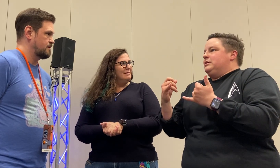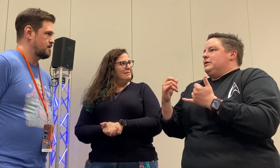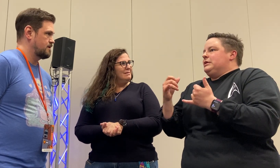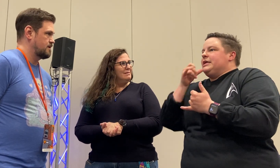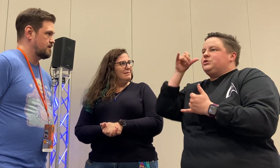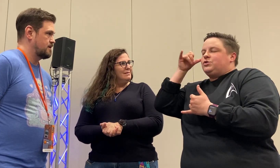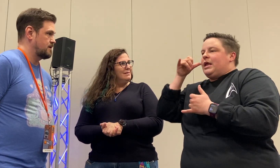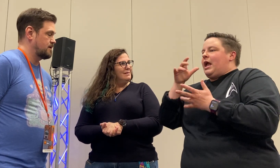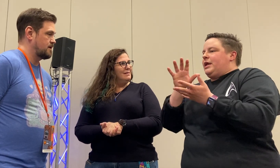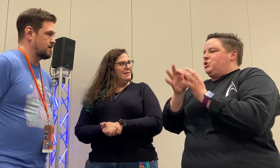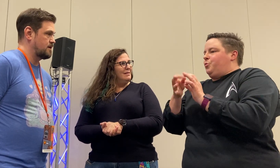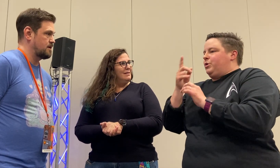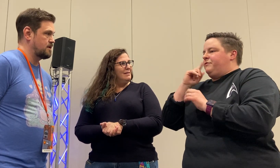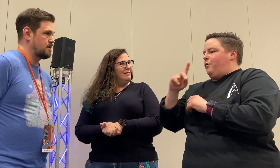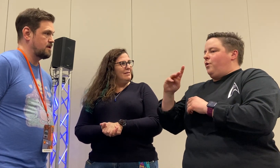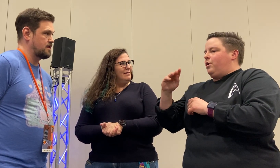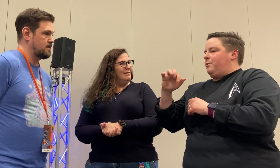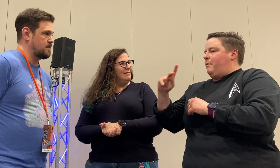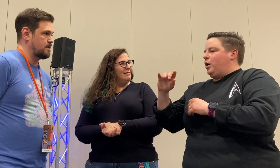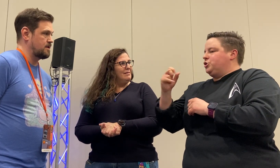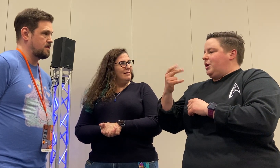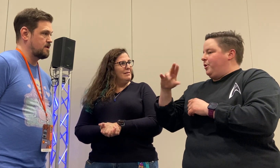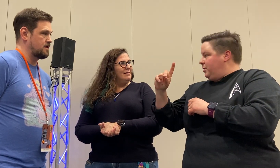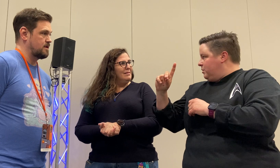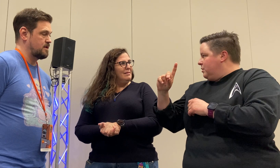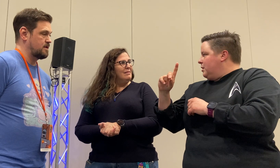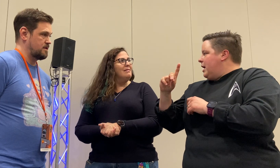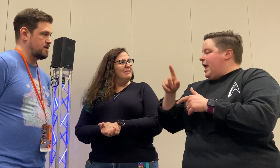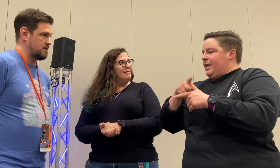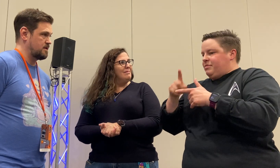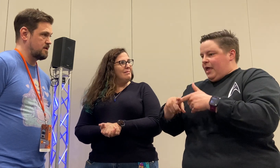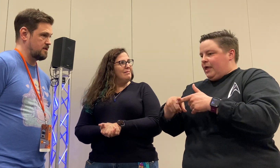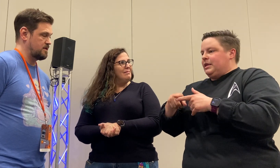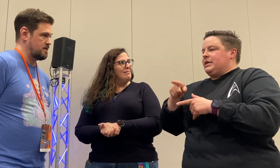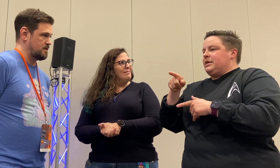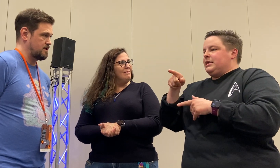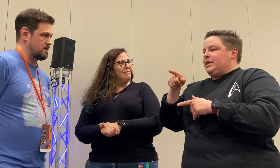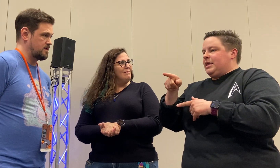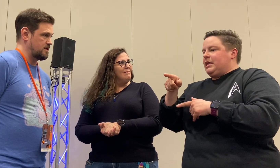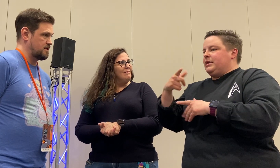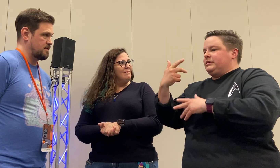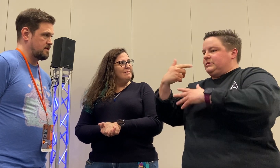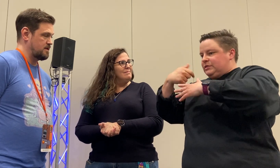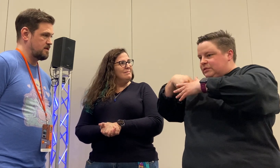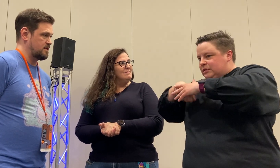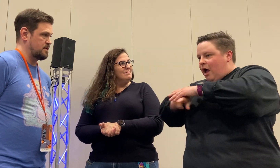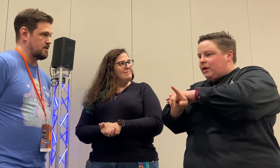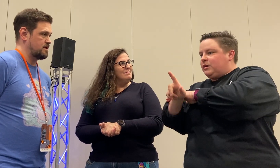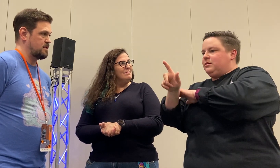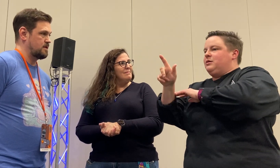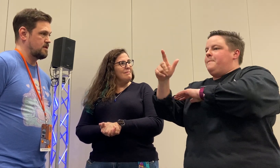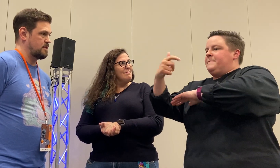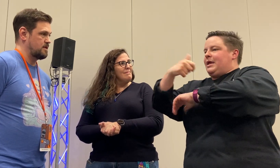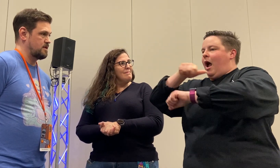Yesterday I interpreted for Mark Shepard and then he snuck behind